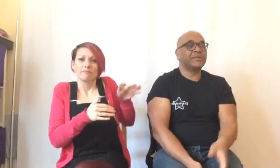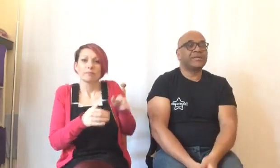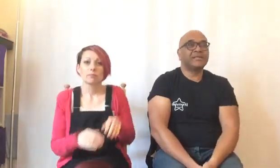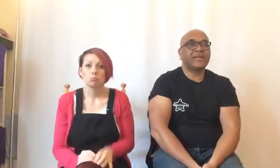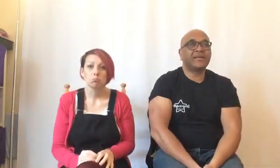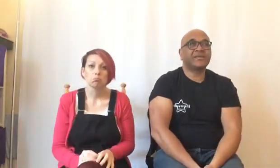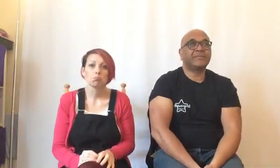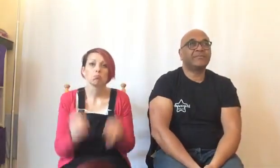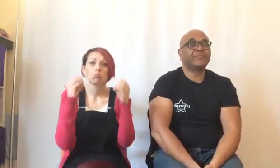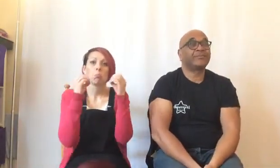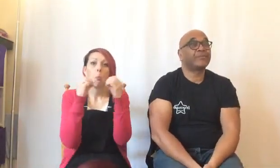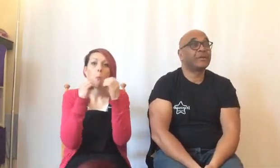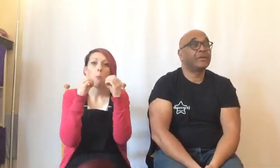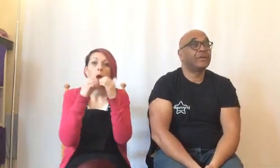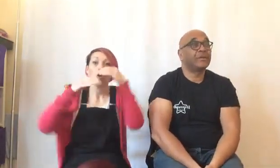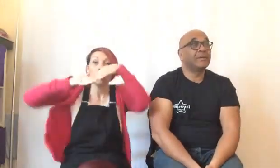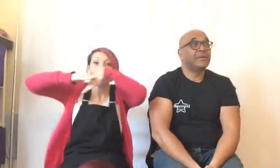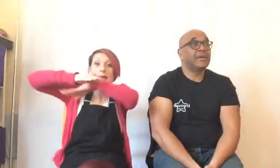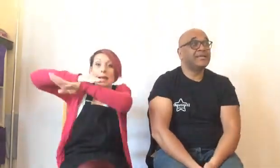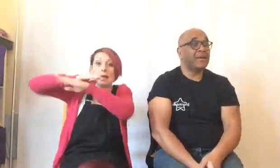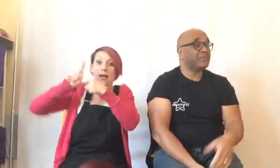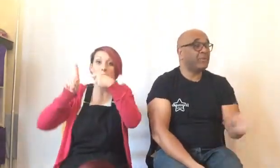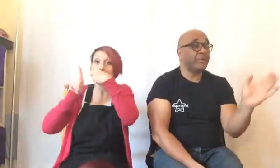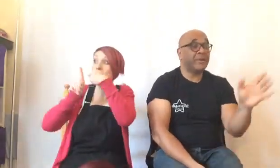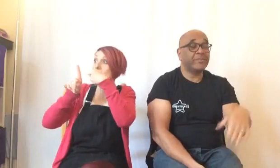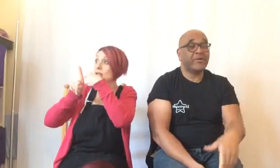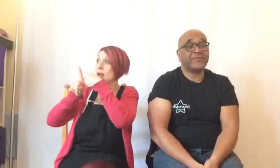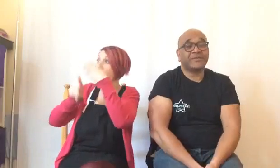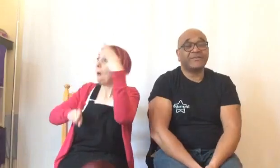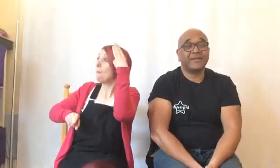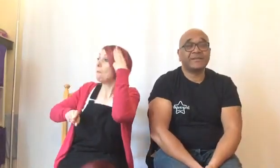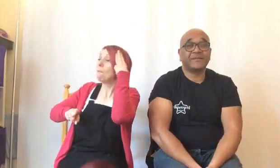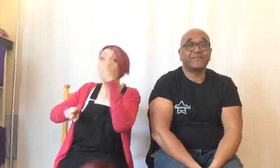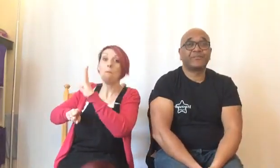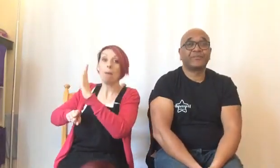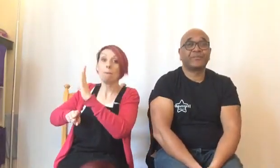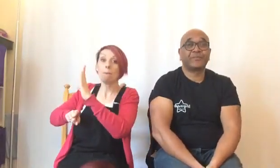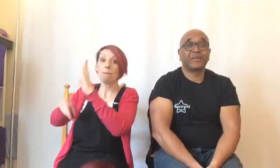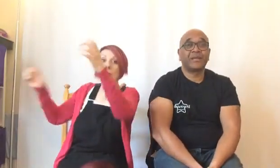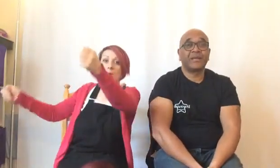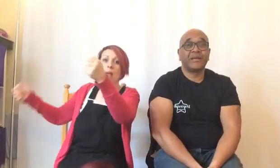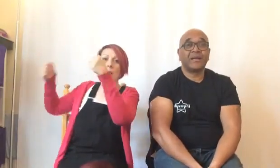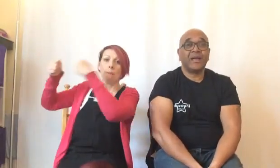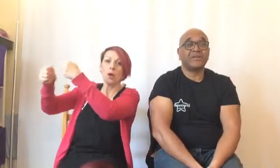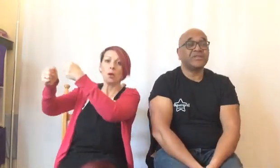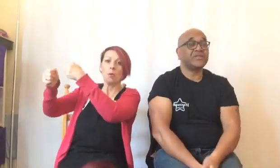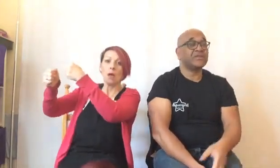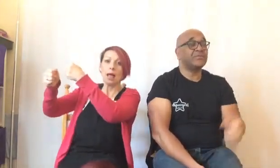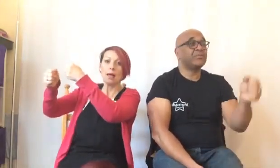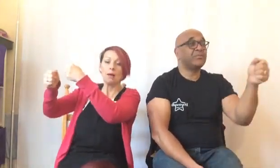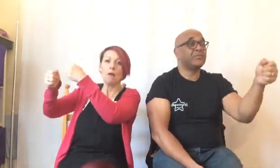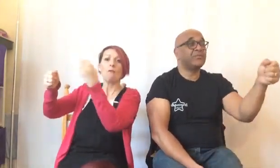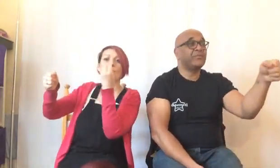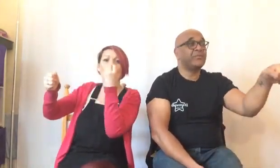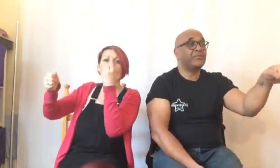Bernard walks into the kitchen. His mum's putting away the breakfast things, and she's just